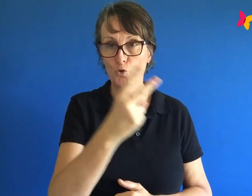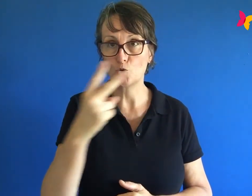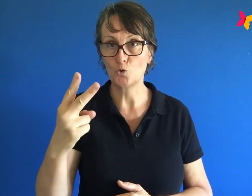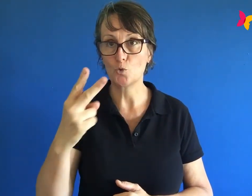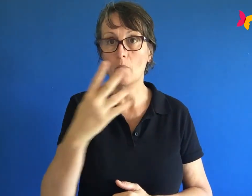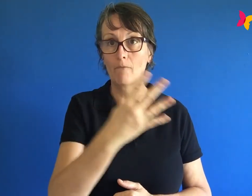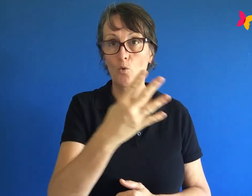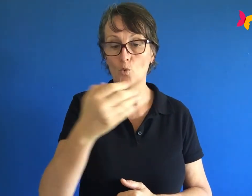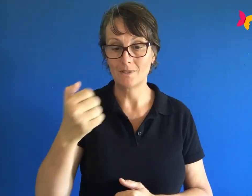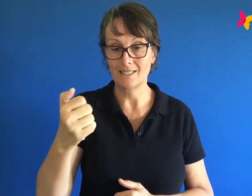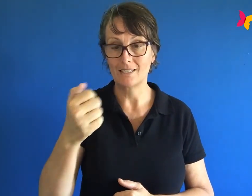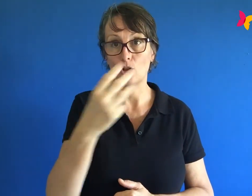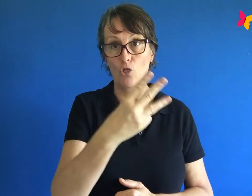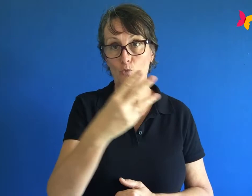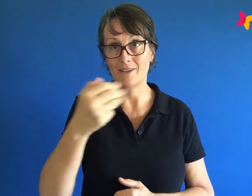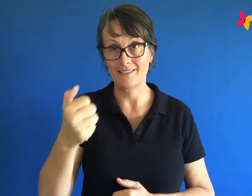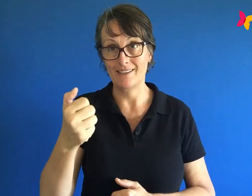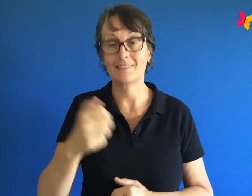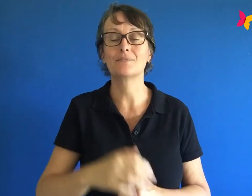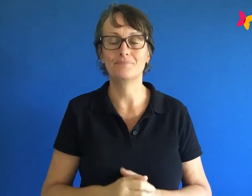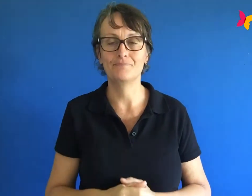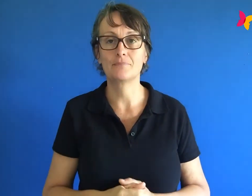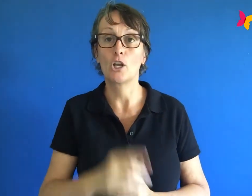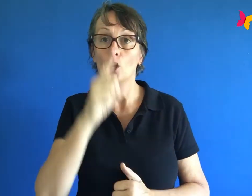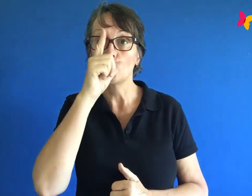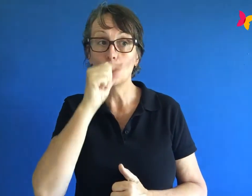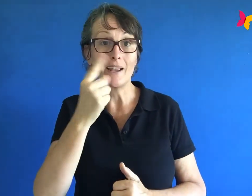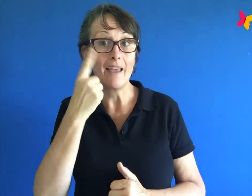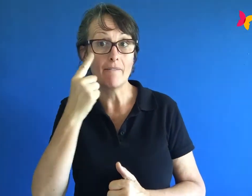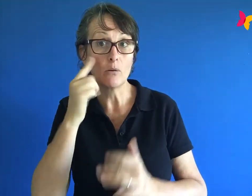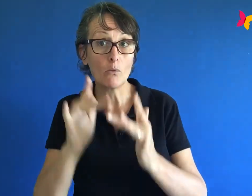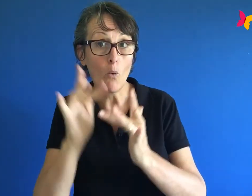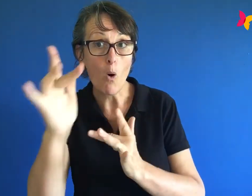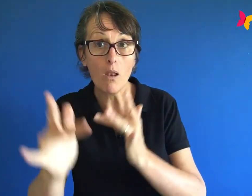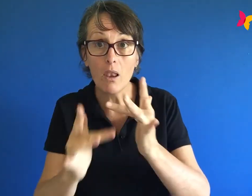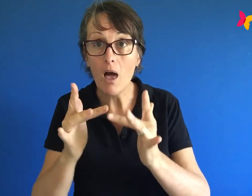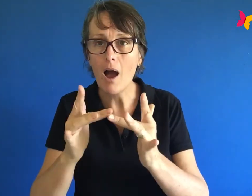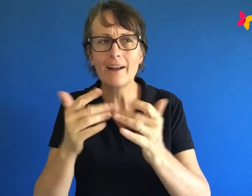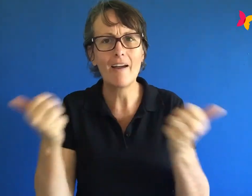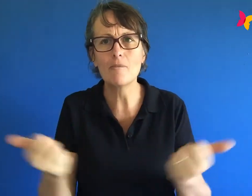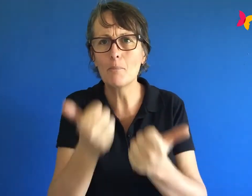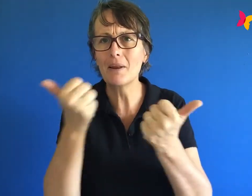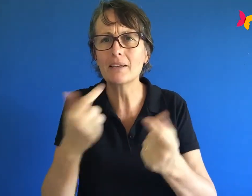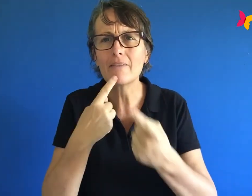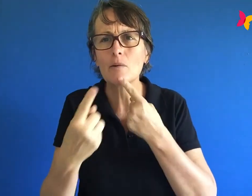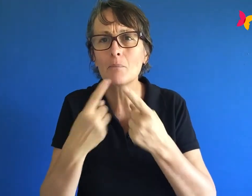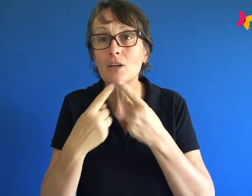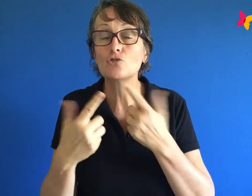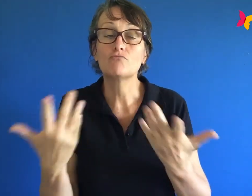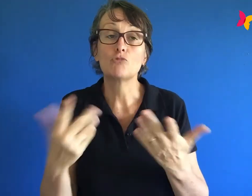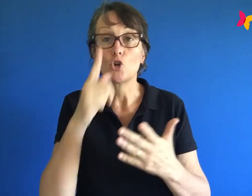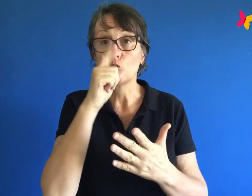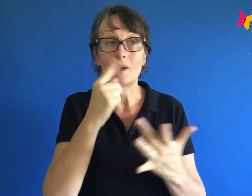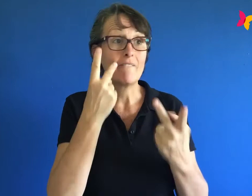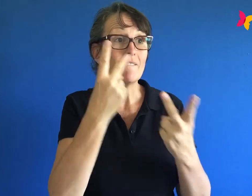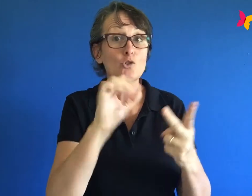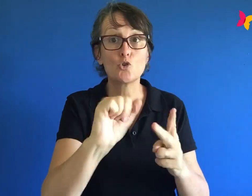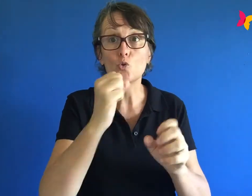to your GP. Heaps of stuff online as well. So there's lots of help out there for young people, and of course, if we can get